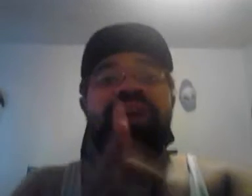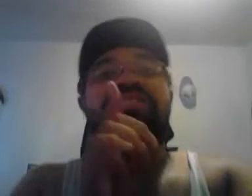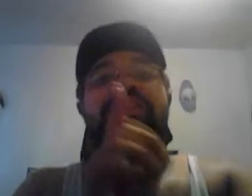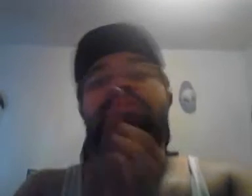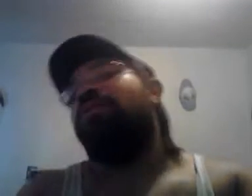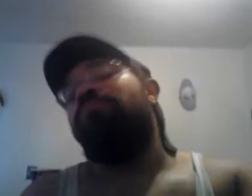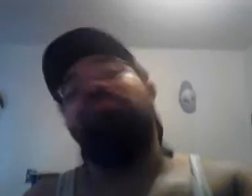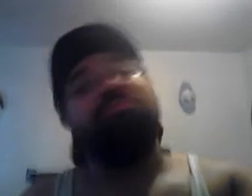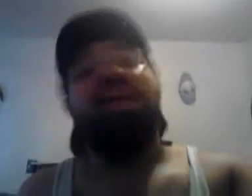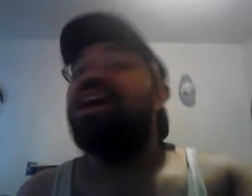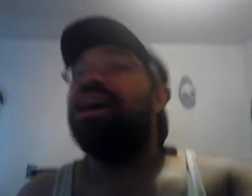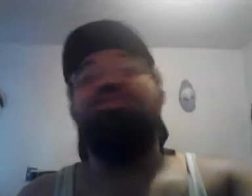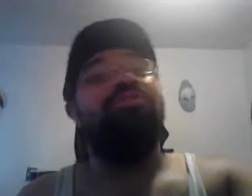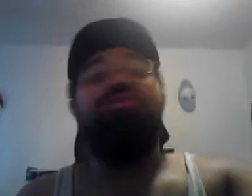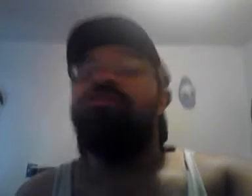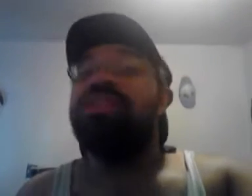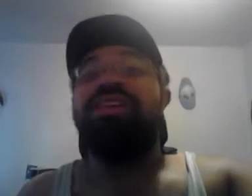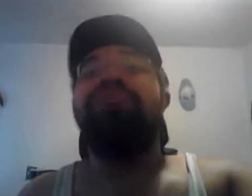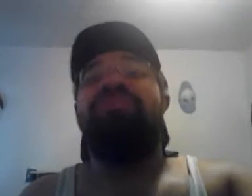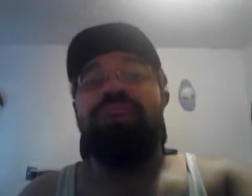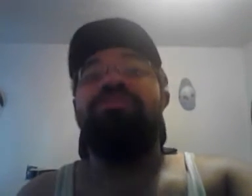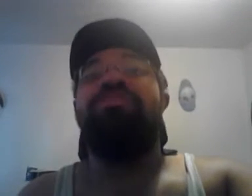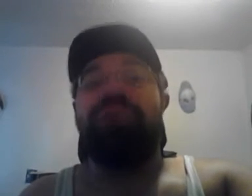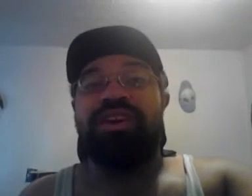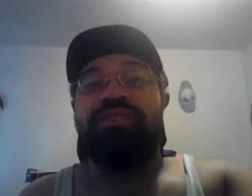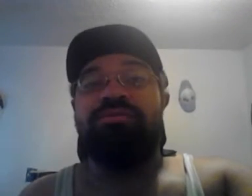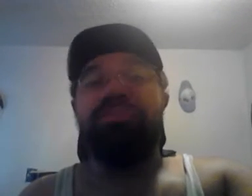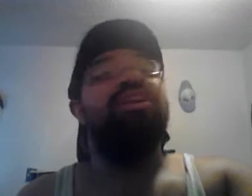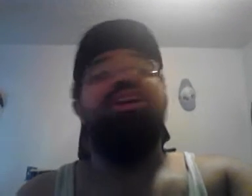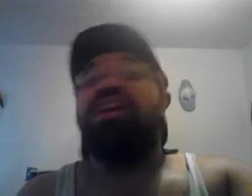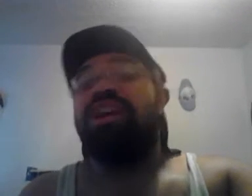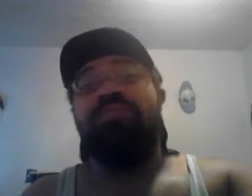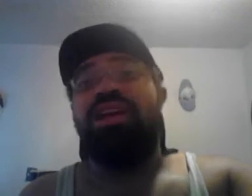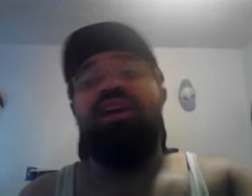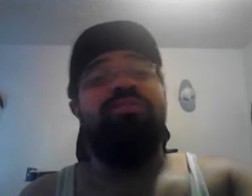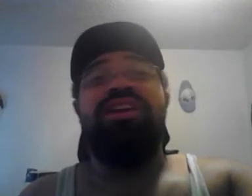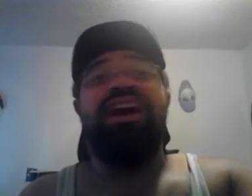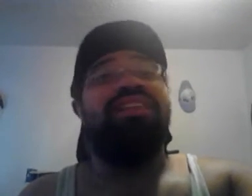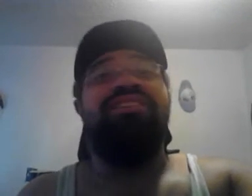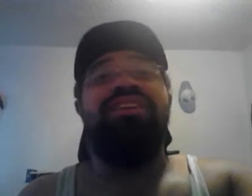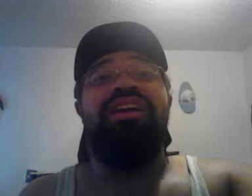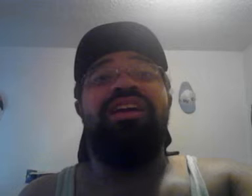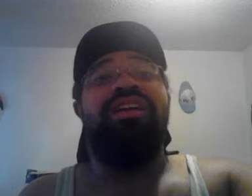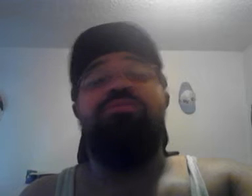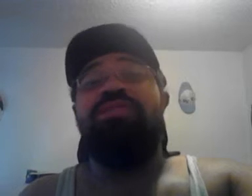go down. I don't know what it is, but something is big, and all we got is